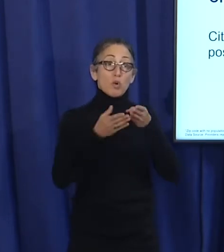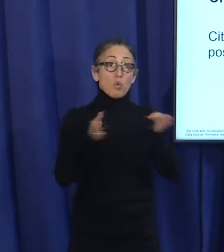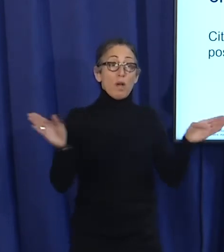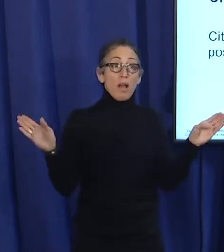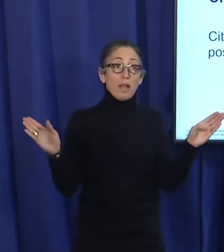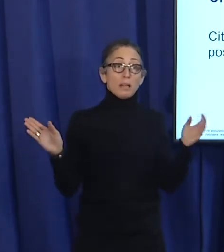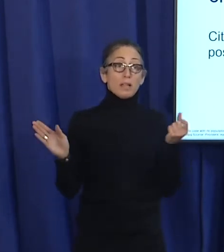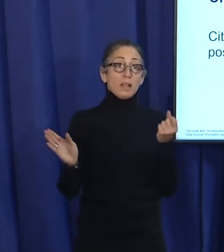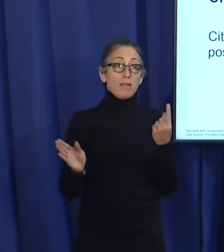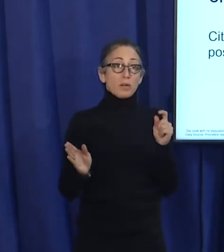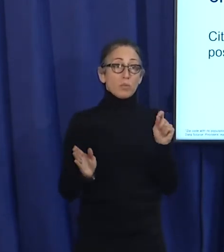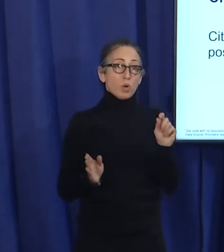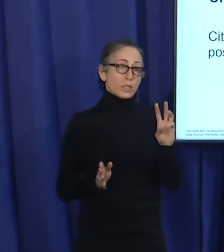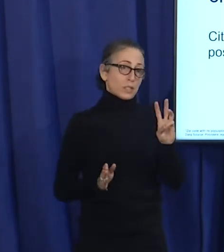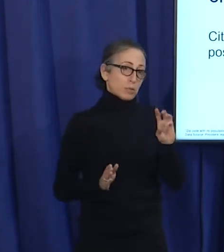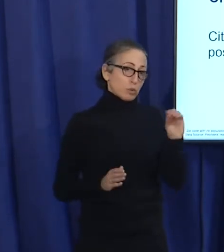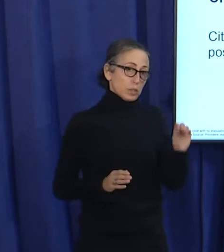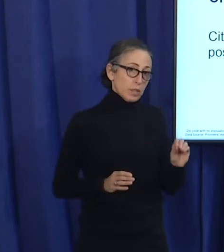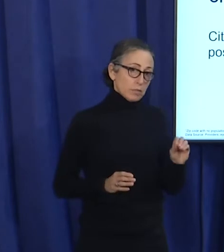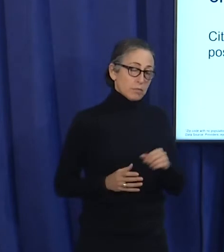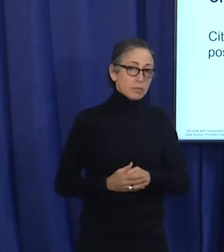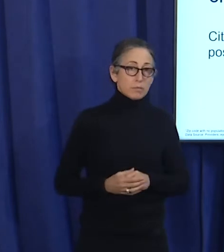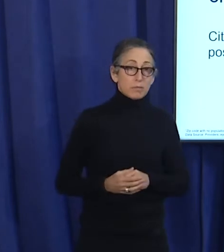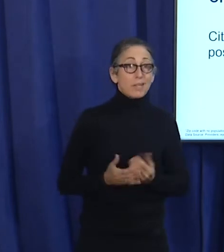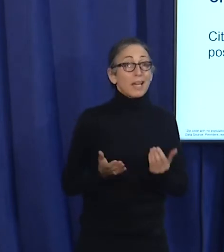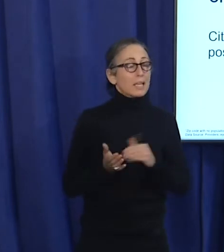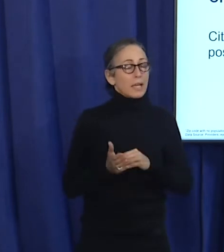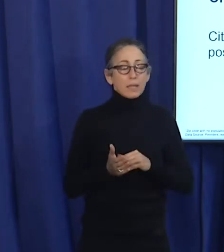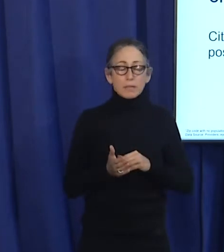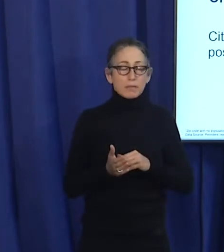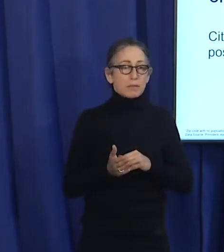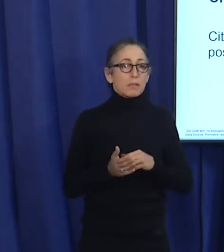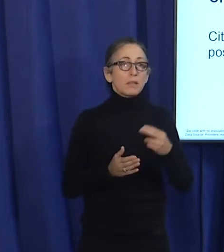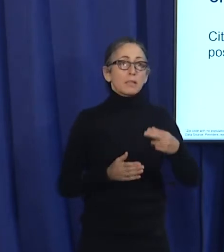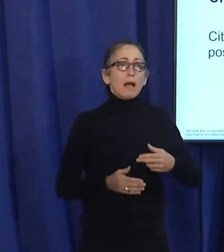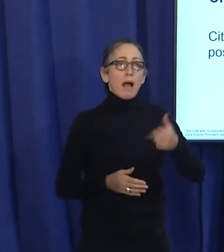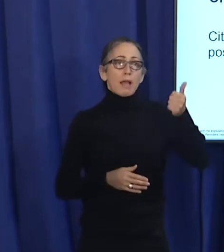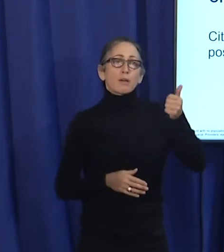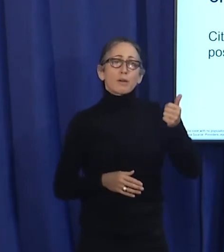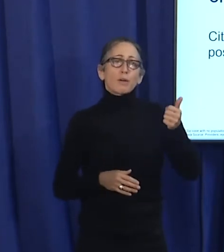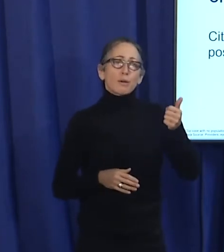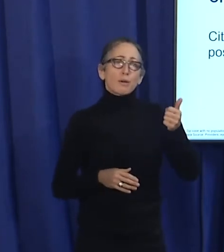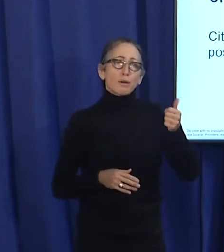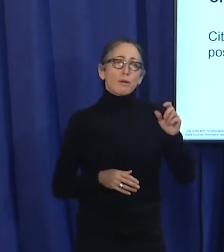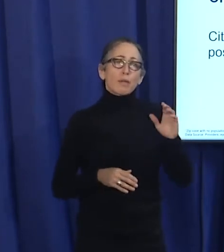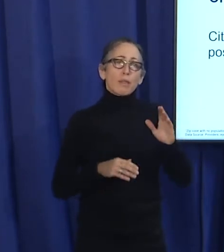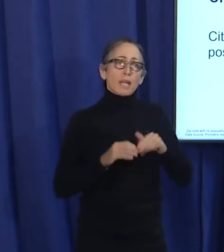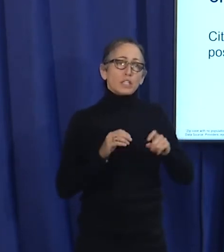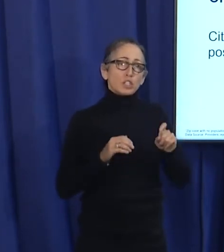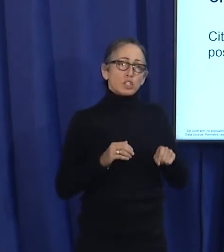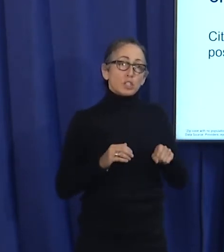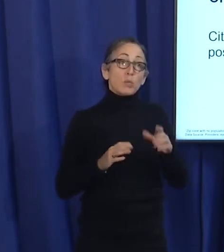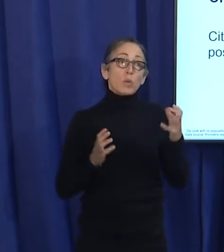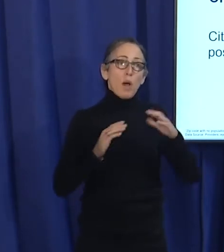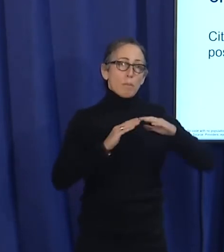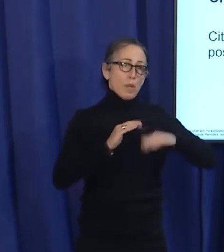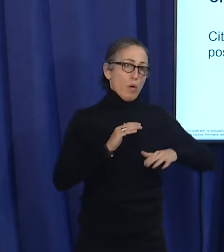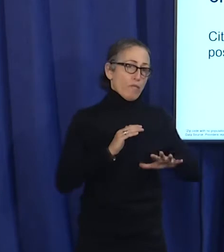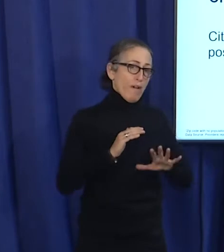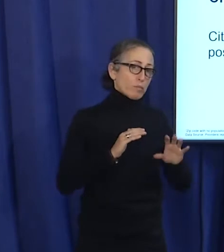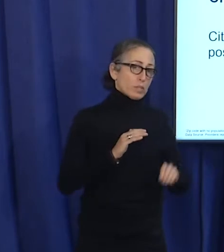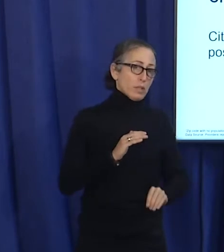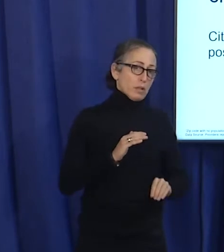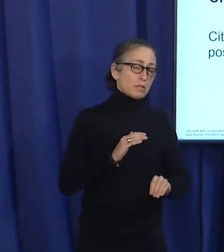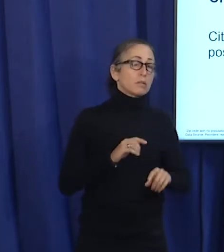at 11.6%. Again, much higher than it should be. We want this down below 5%, but better than